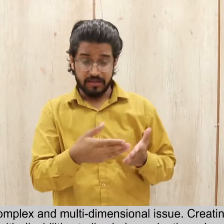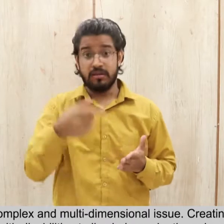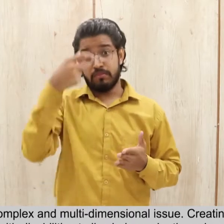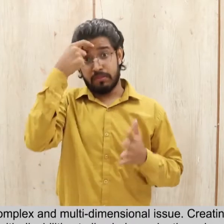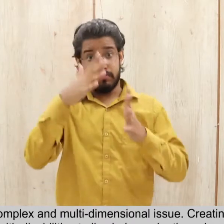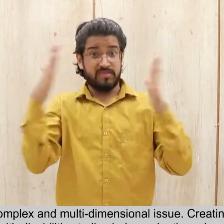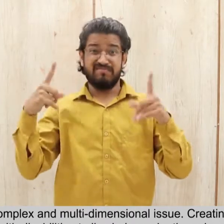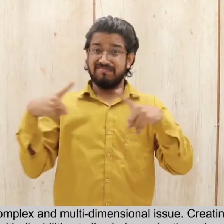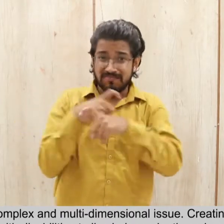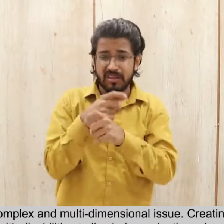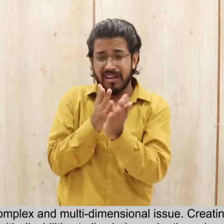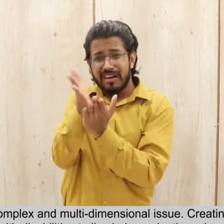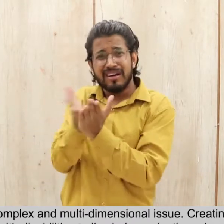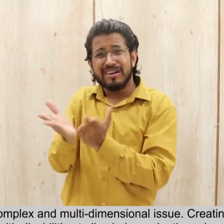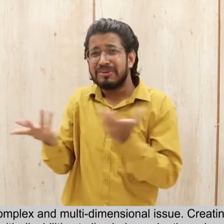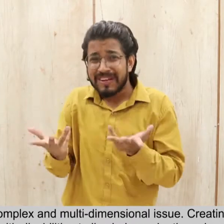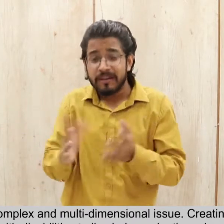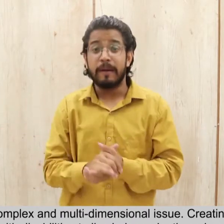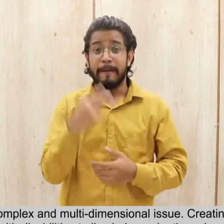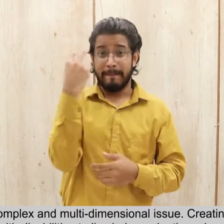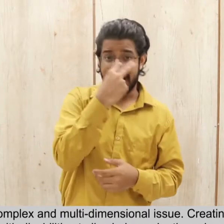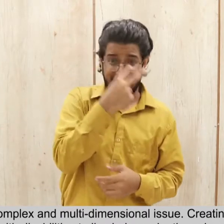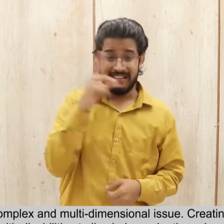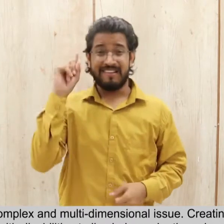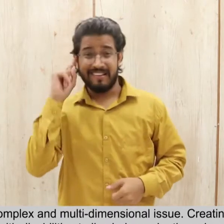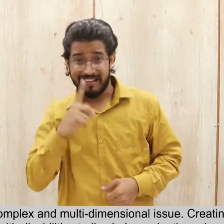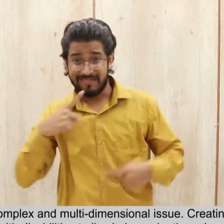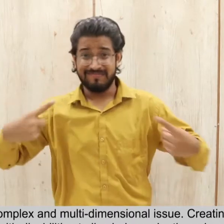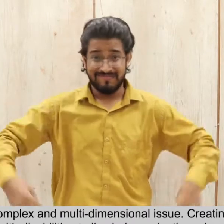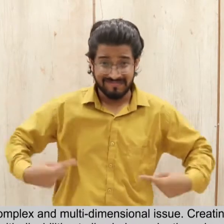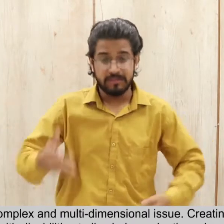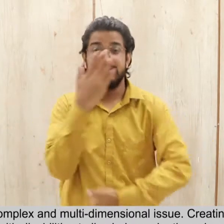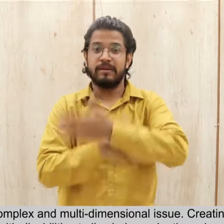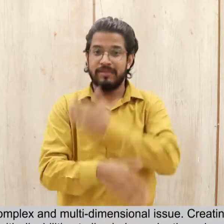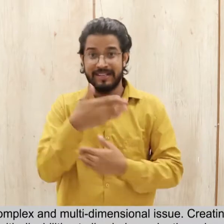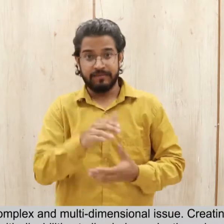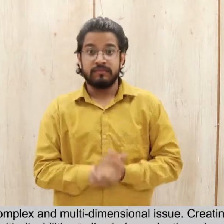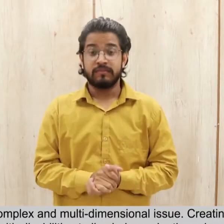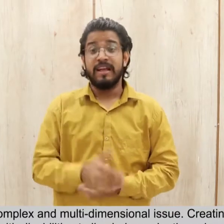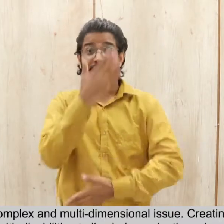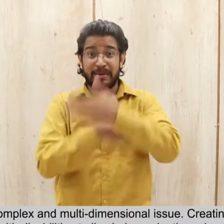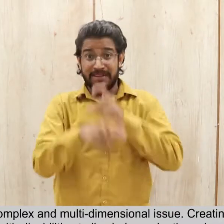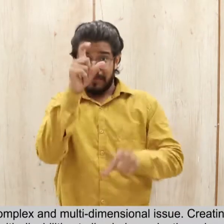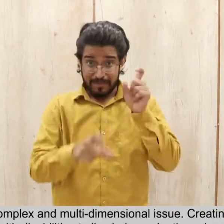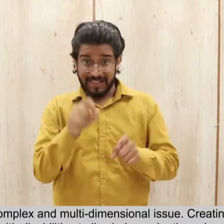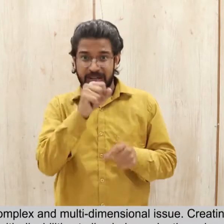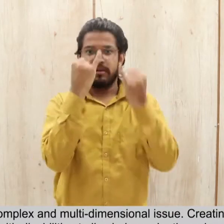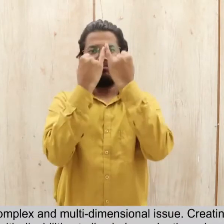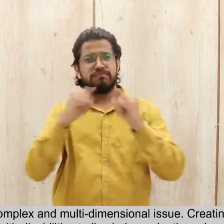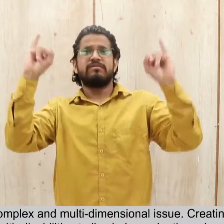12.1. Disability is a complex and multidimensional issue. Creating an environment conducive for